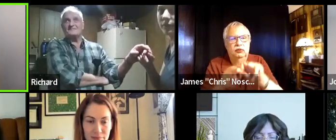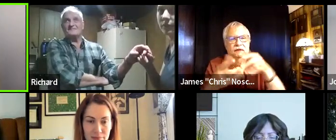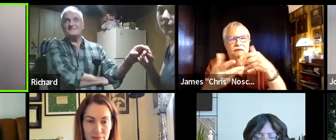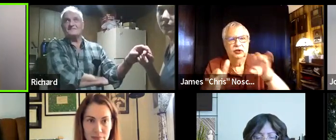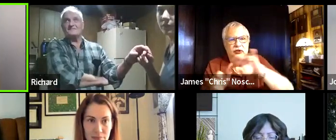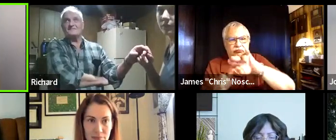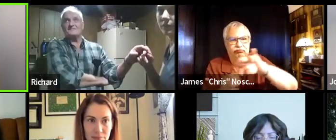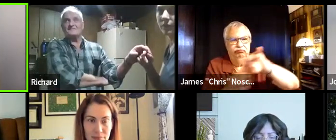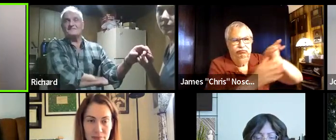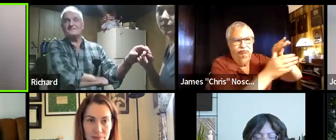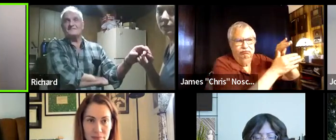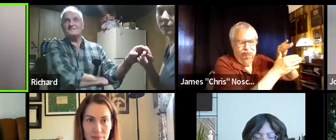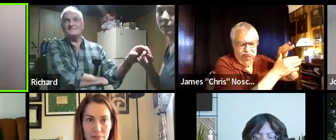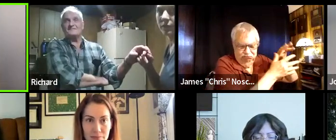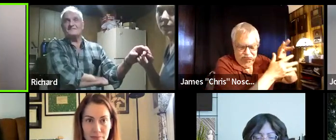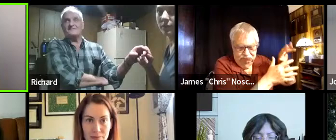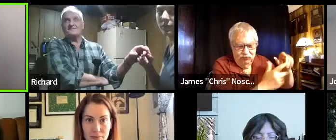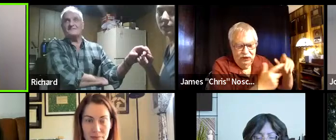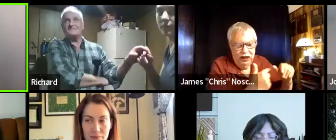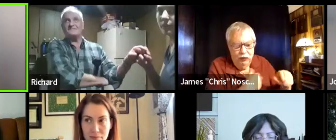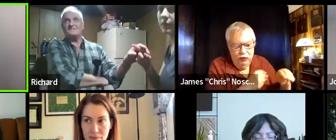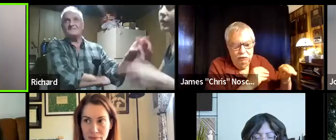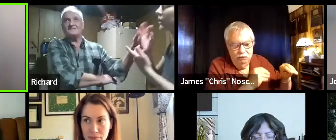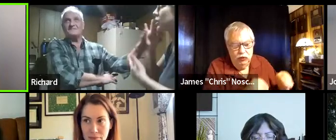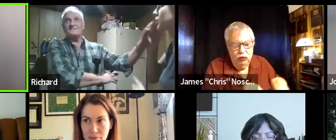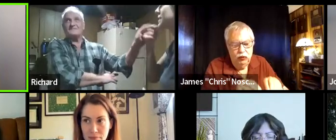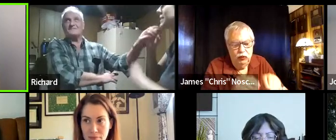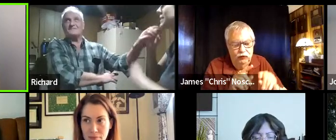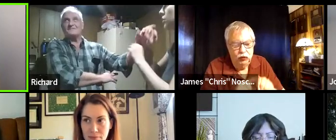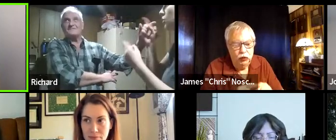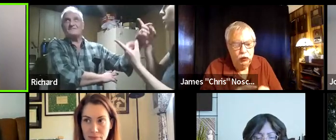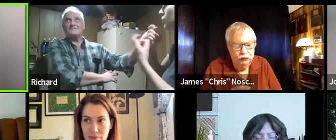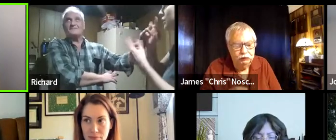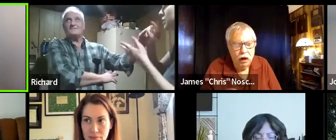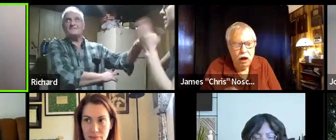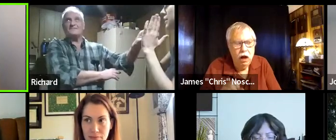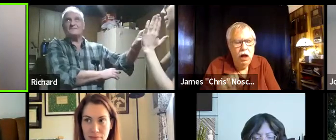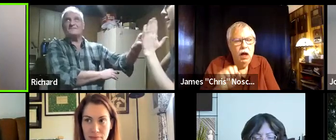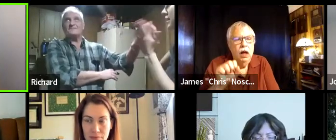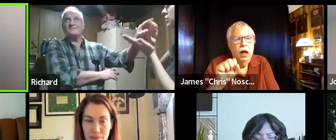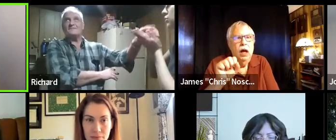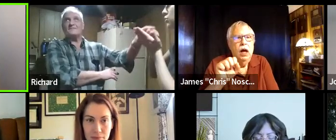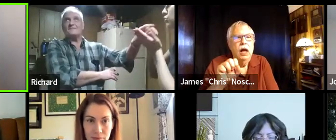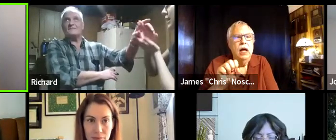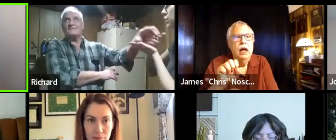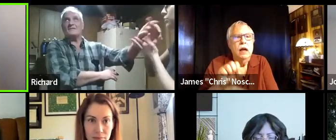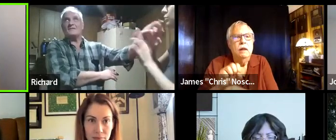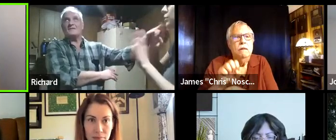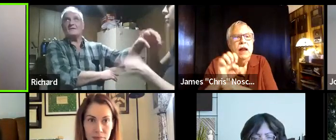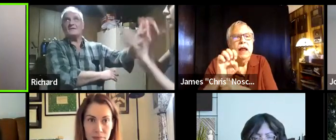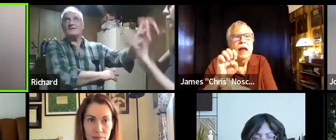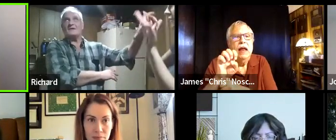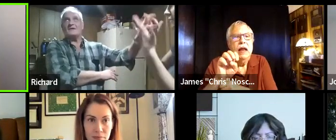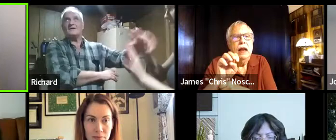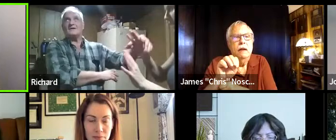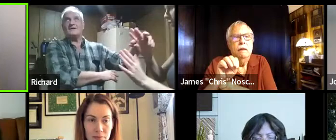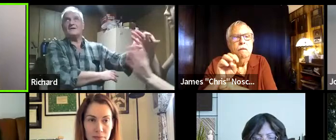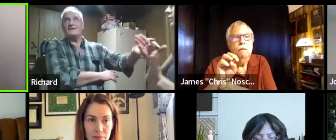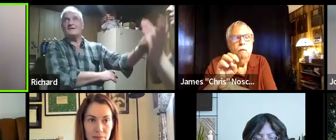other questions, the treasurer's report is closed. That aside, we're moving on